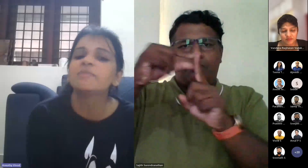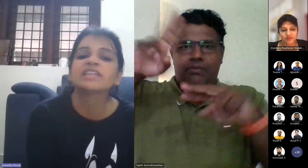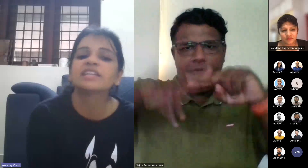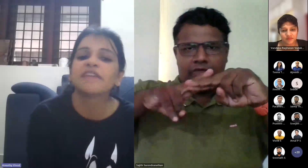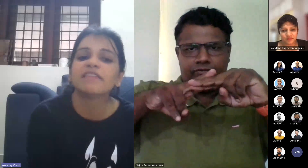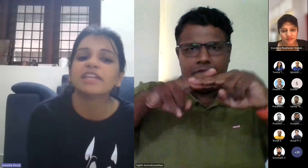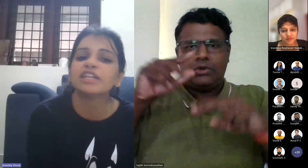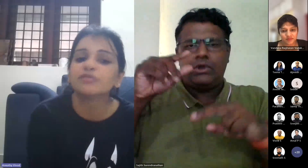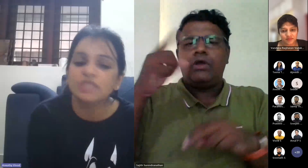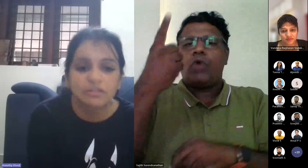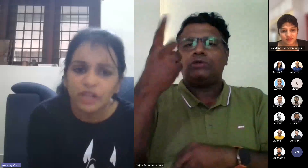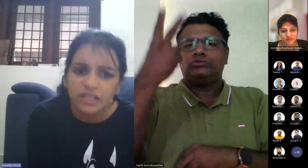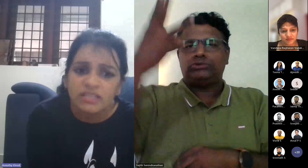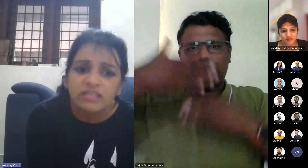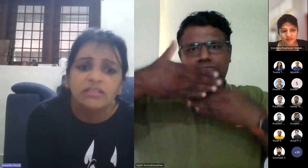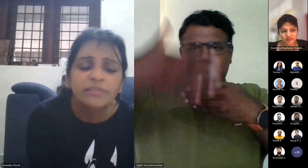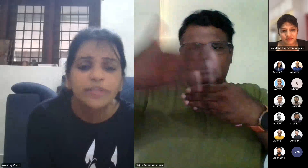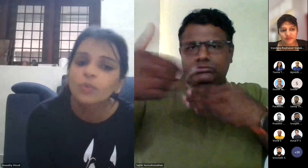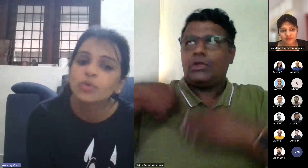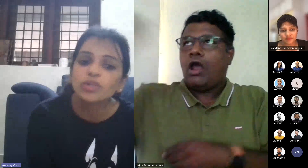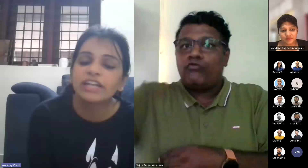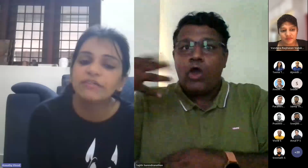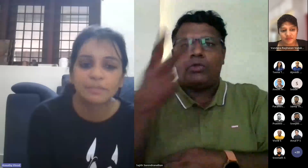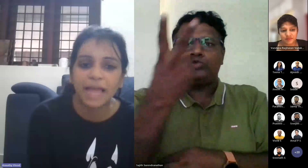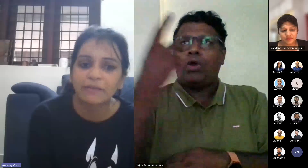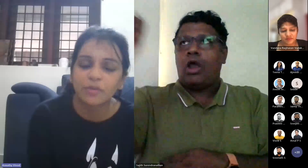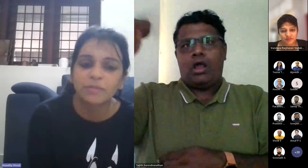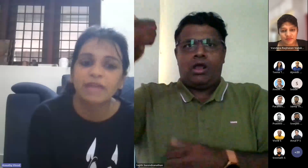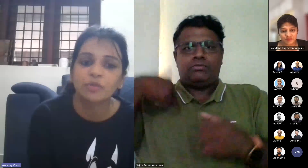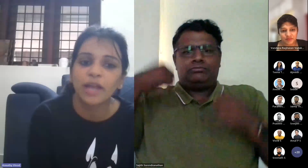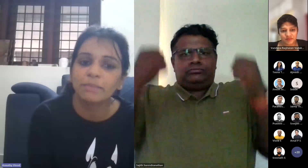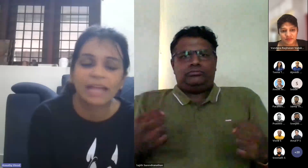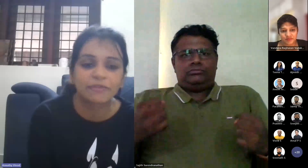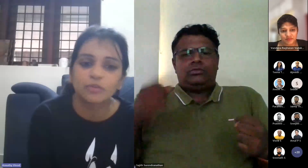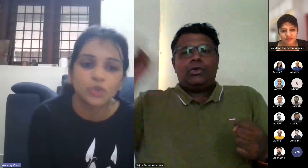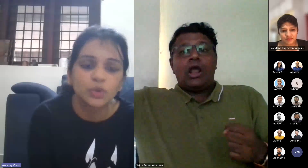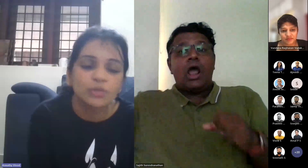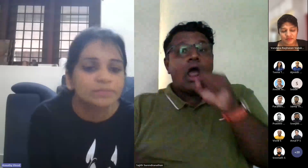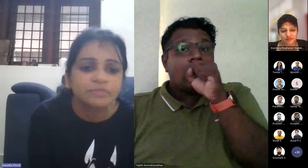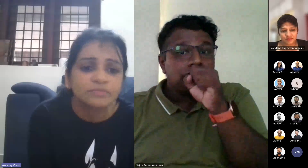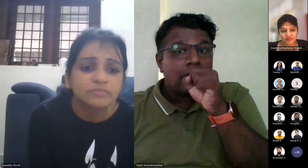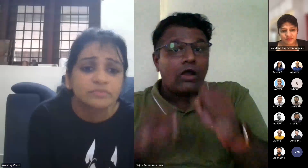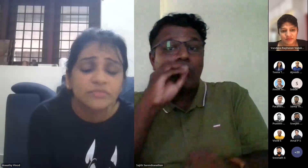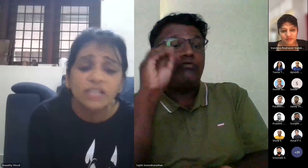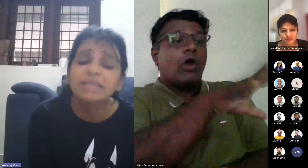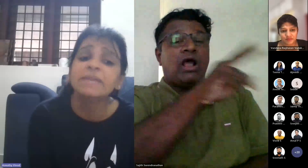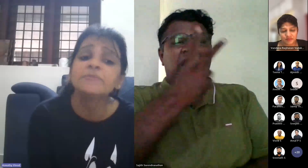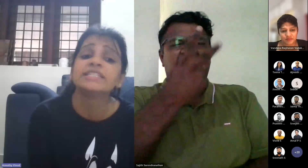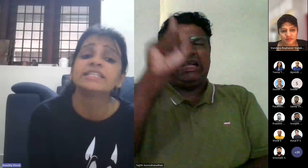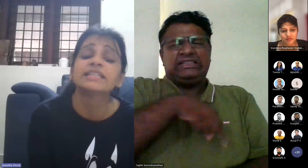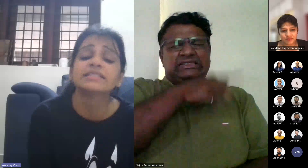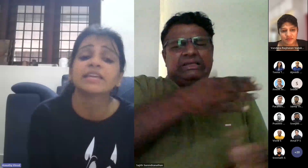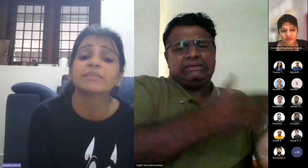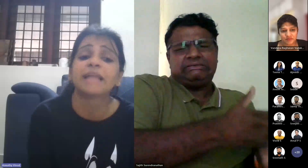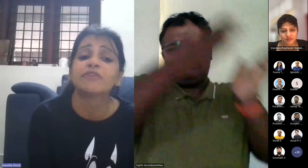but sometimes it gets very, very confusing for us. We know there are different platforms, platform 1, platform 2. Sometimes